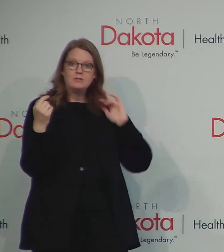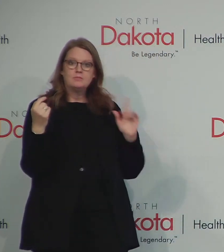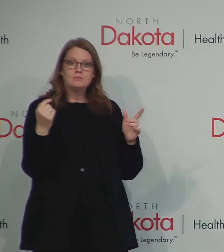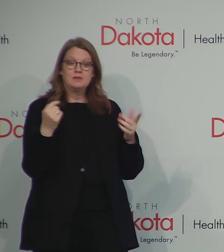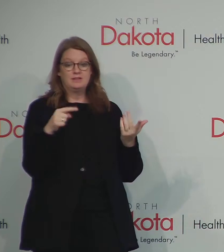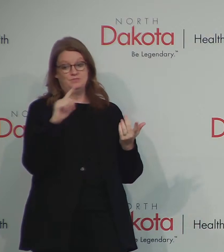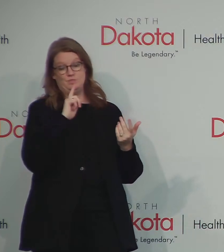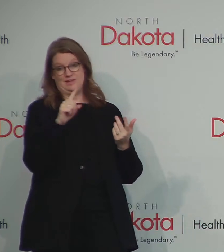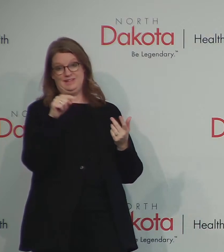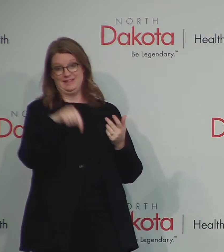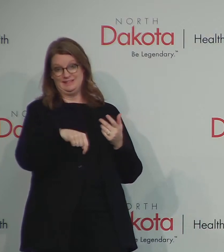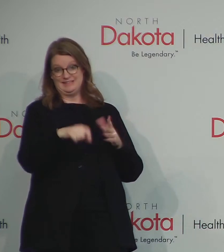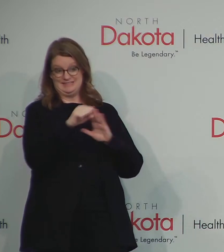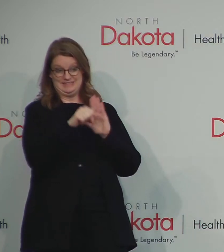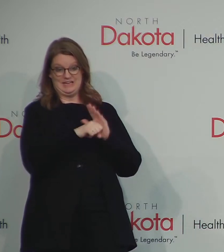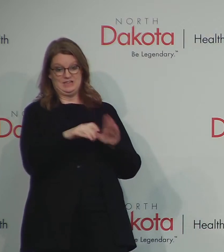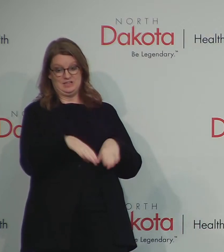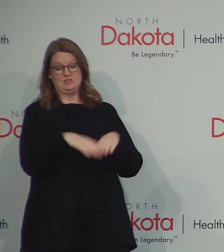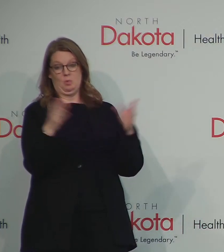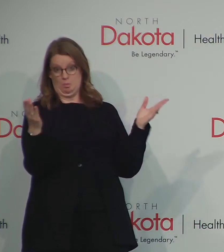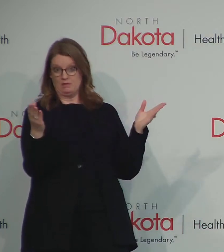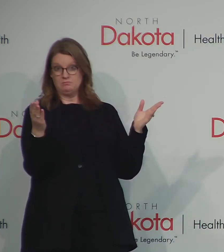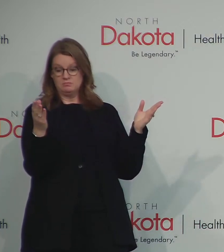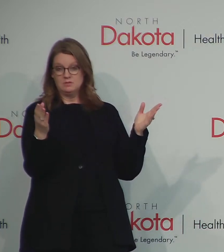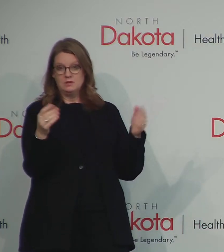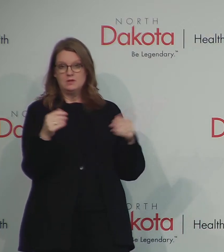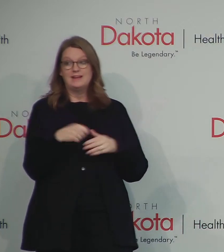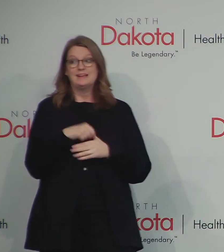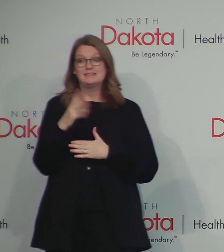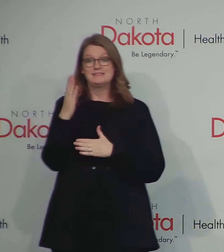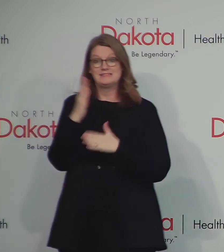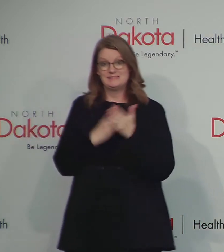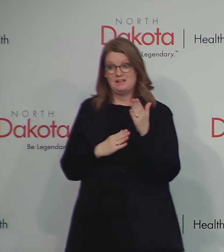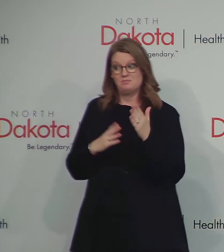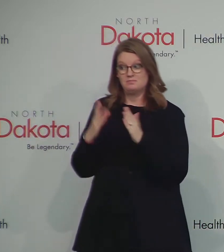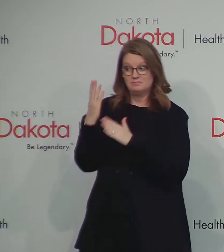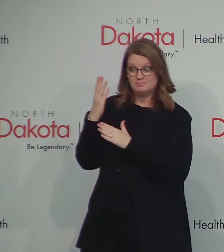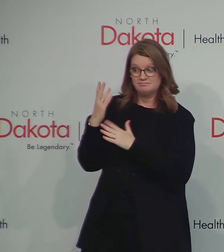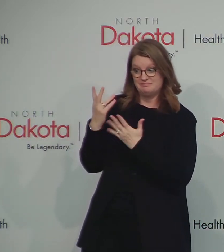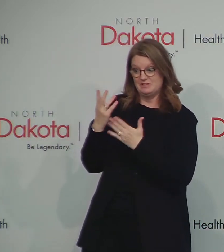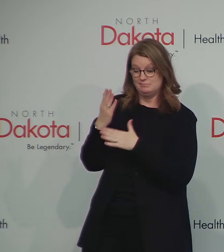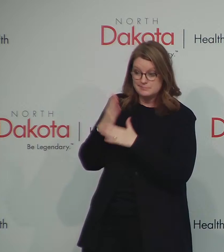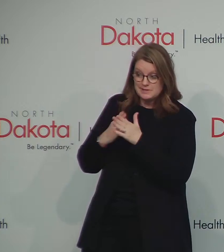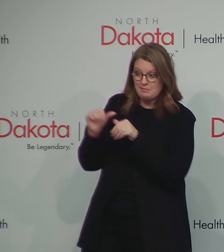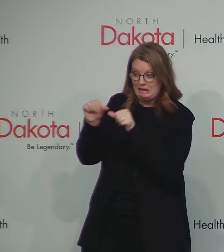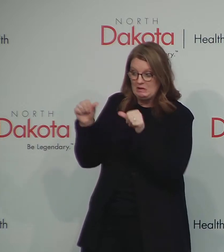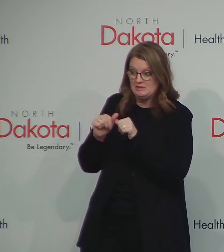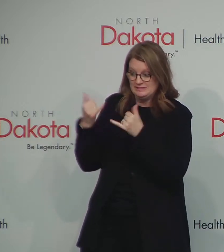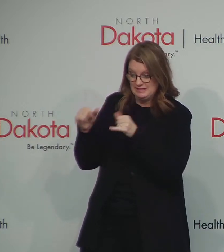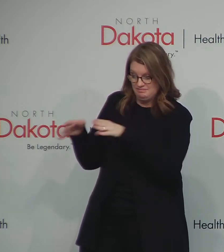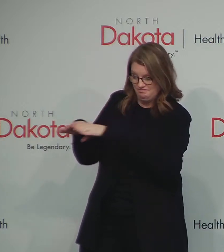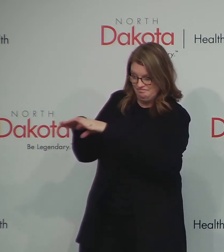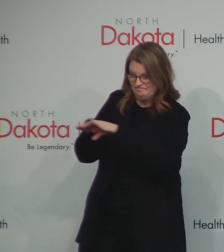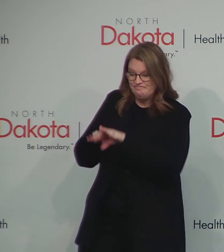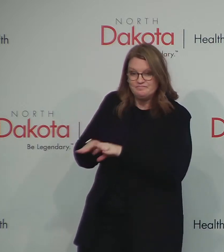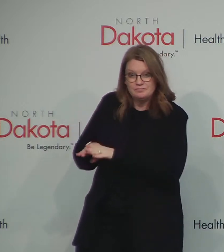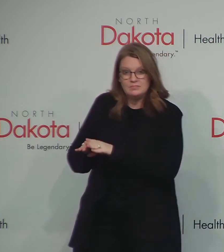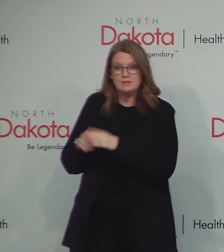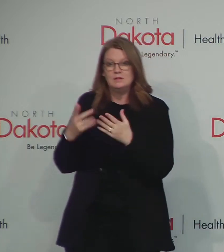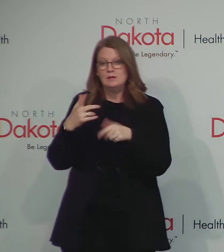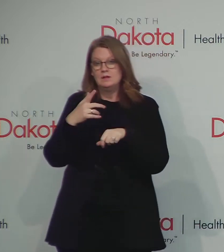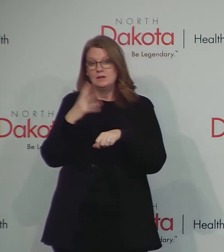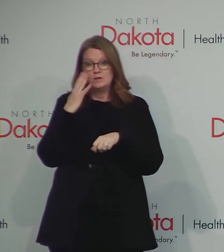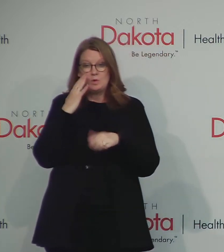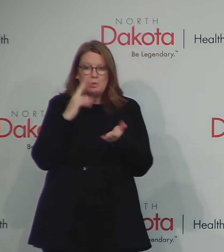open in the nation. Many parts of the nation still have significant parts of their economy shut down. We've got long-term care